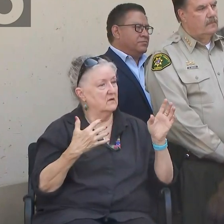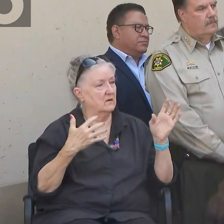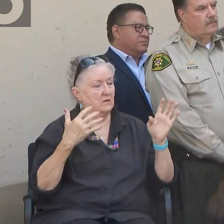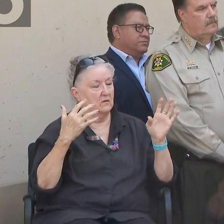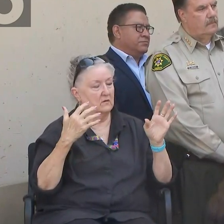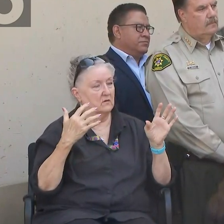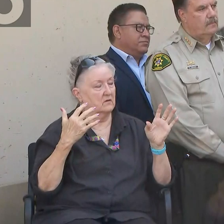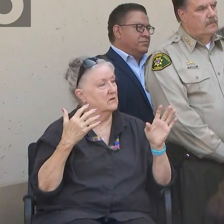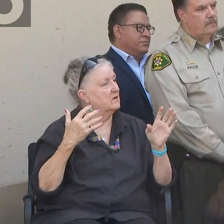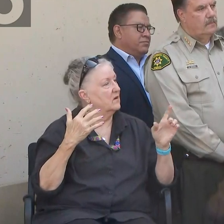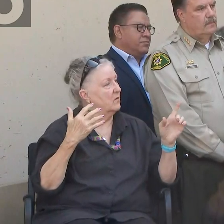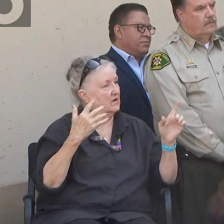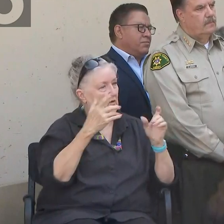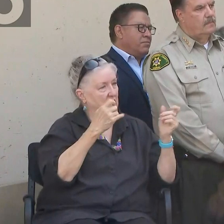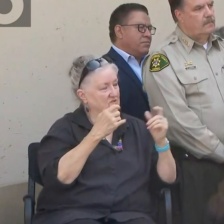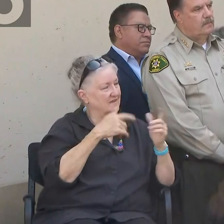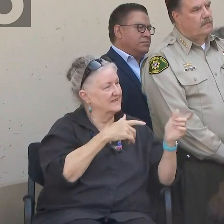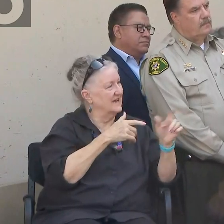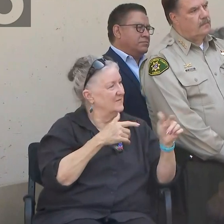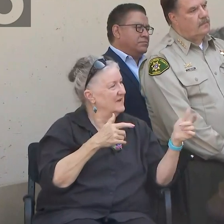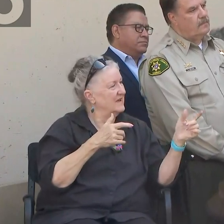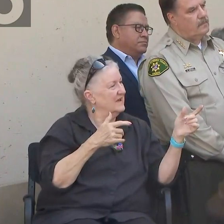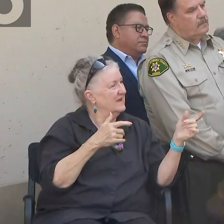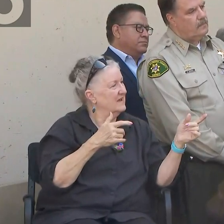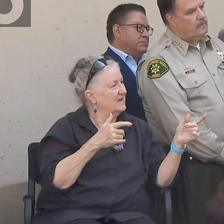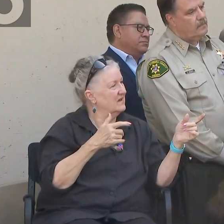And only 5 passengers? Whoa. One question at a time, please.